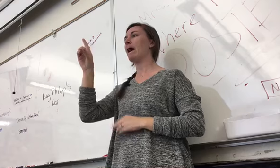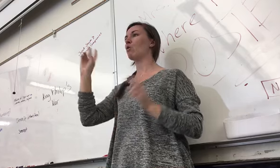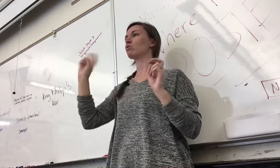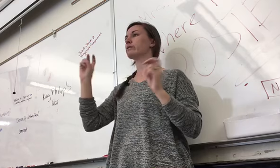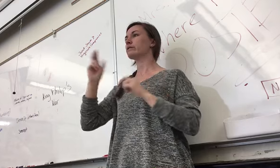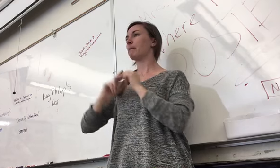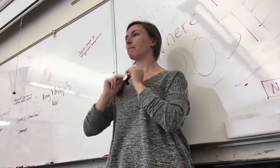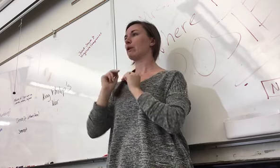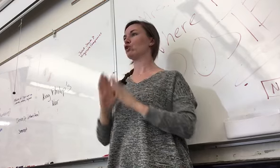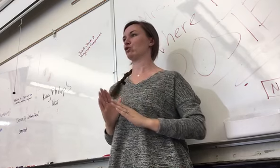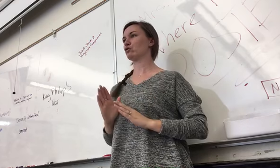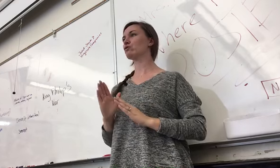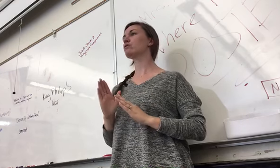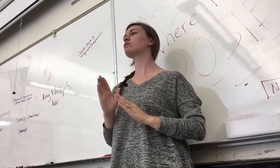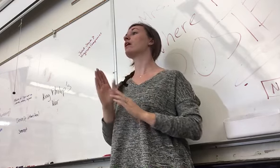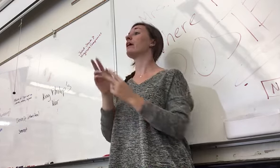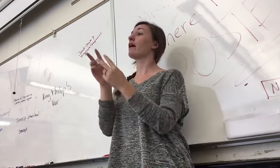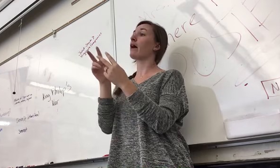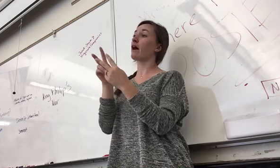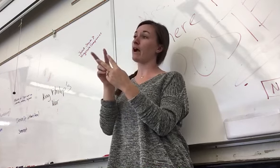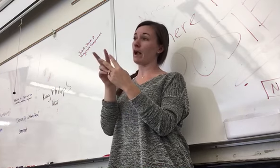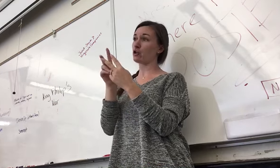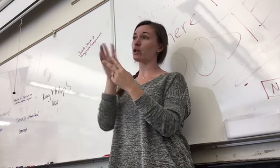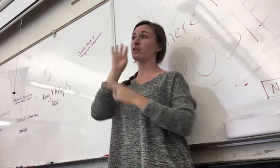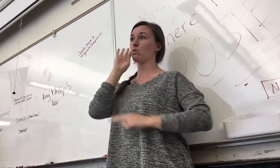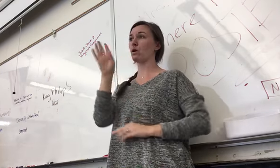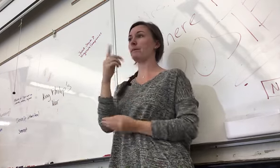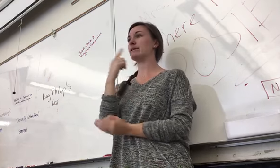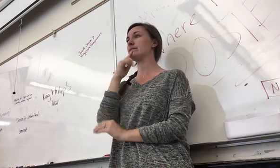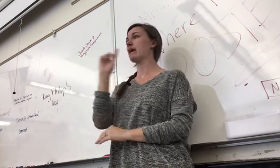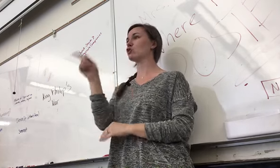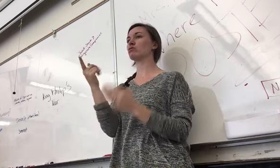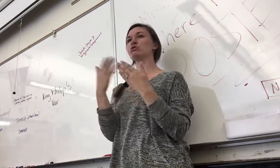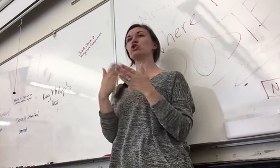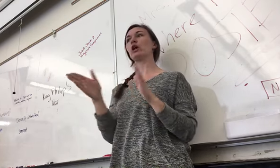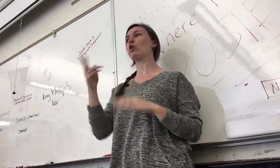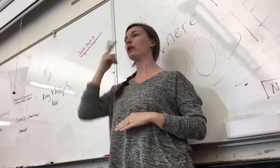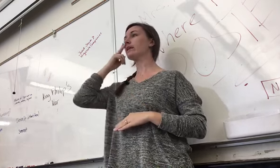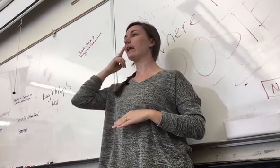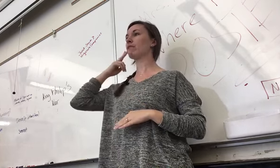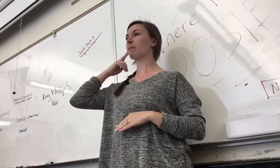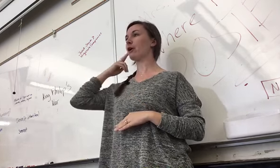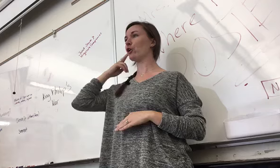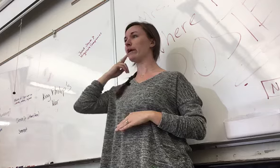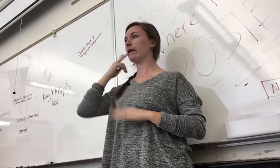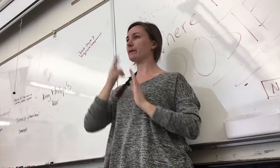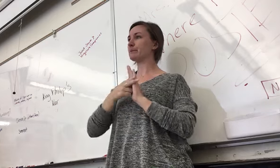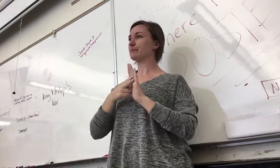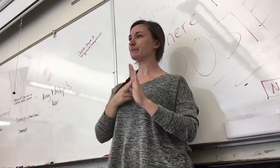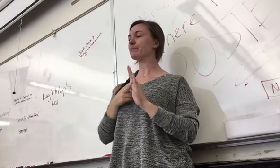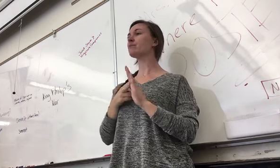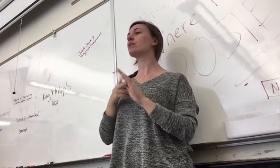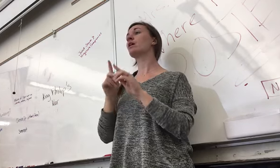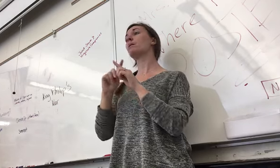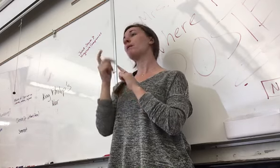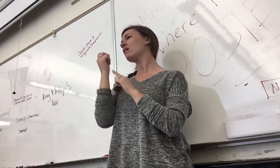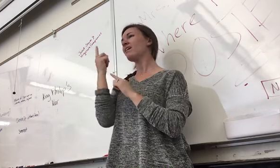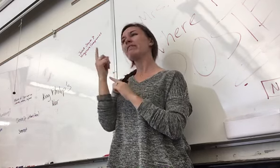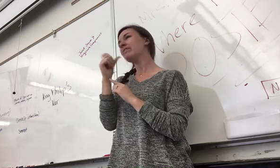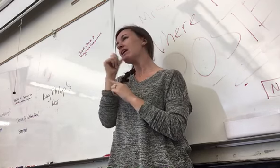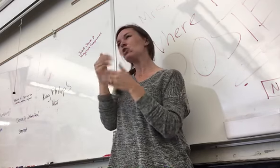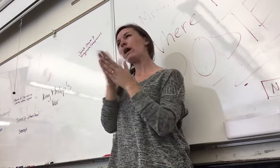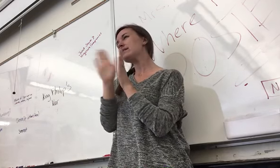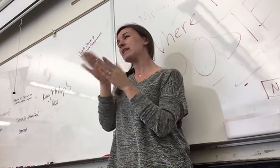the times in the Mound Builders, they're either referenced just as a general Native American sourcing. They won't ask a lot of specifics